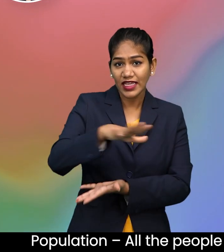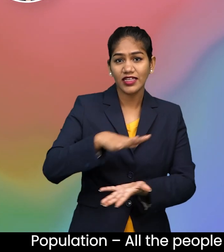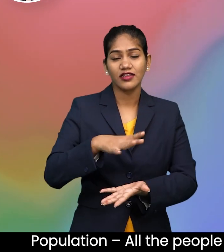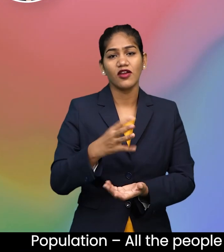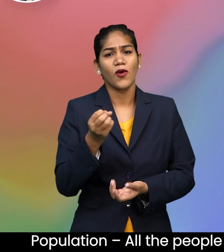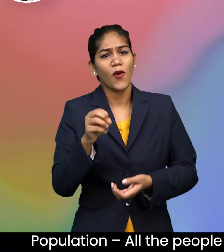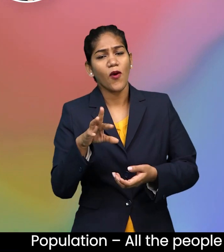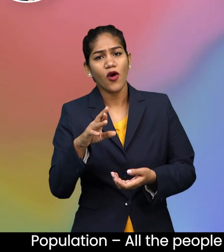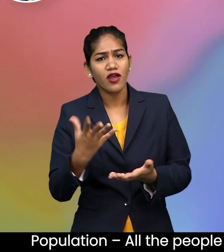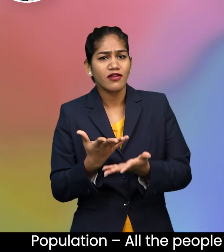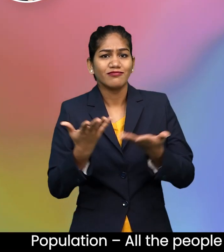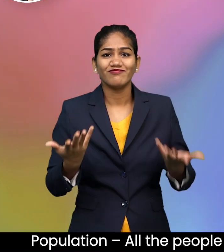place.